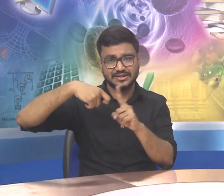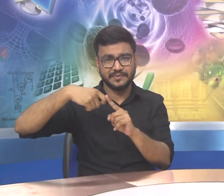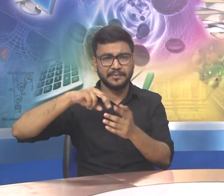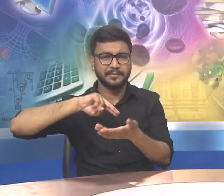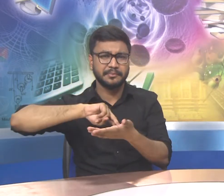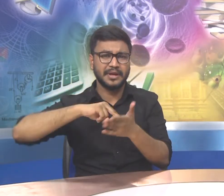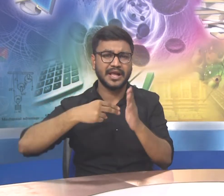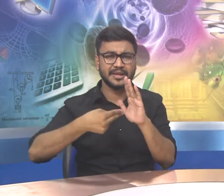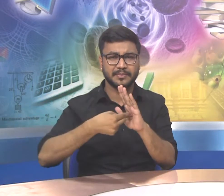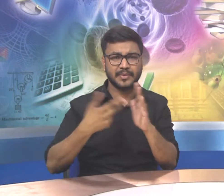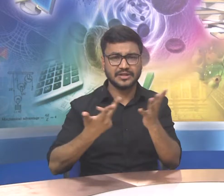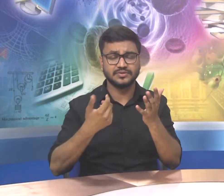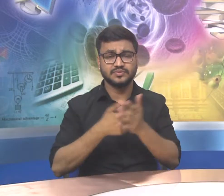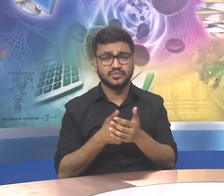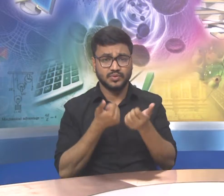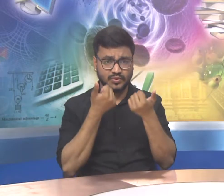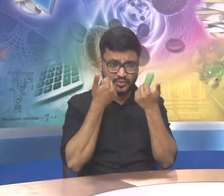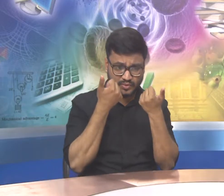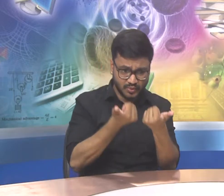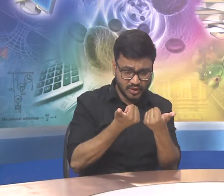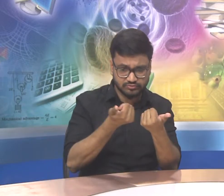Next is risk.